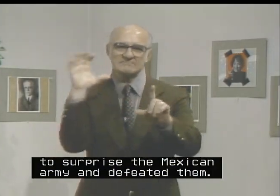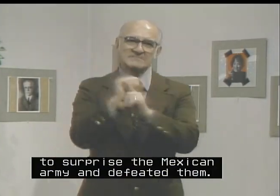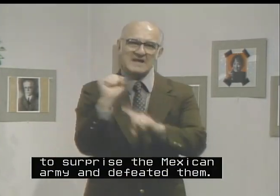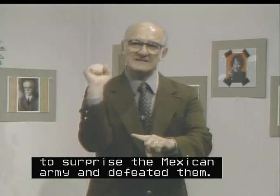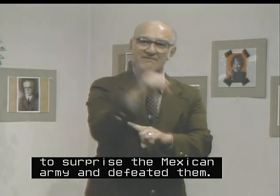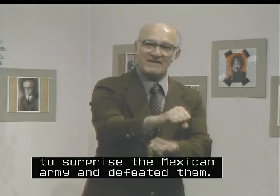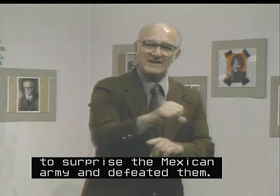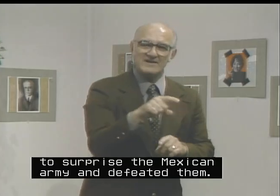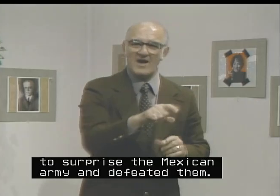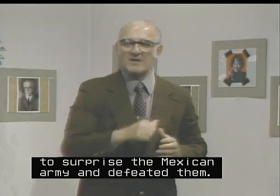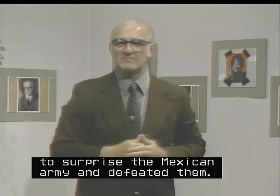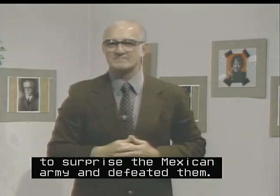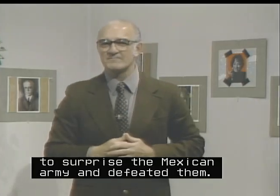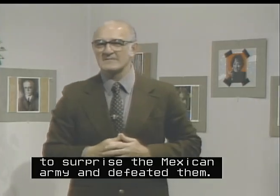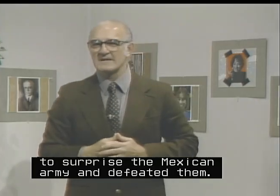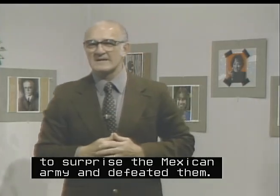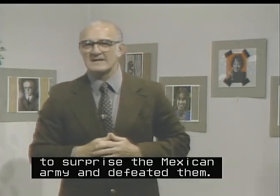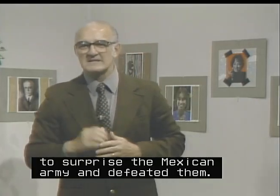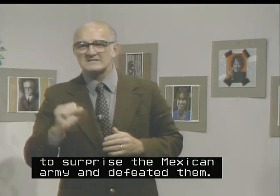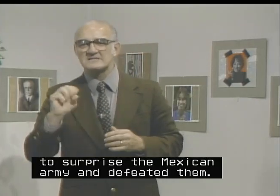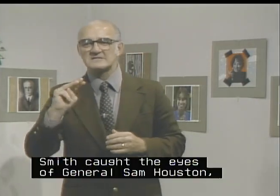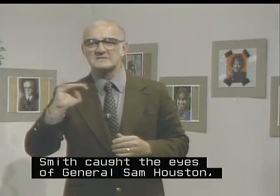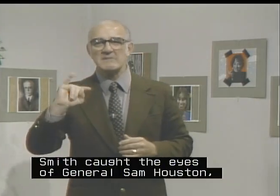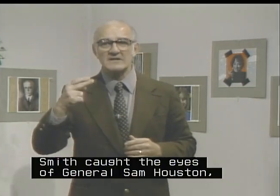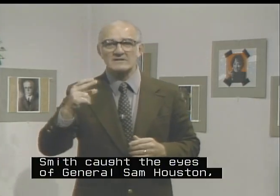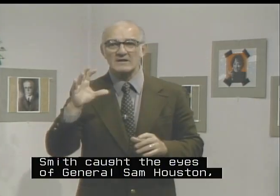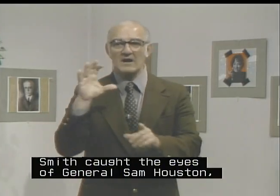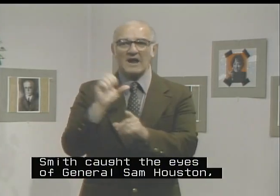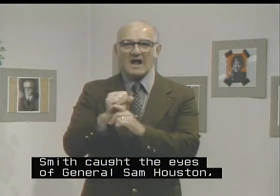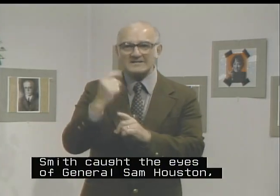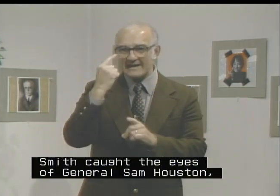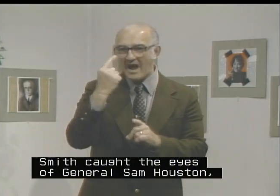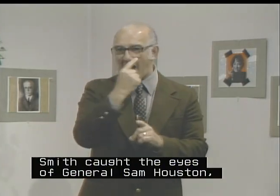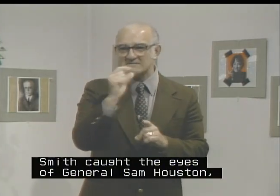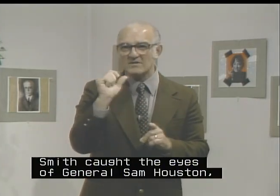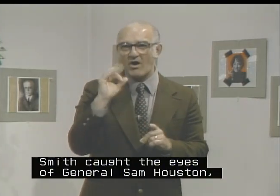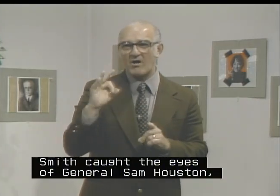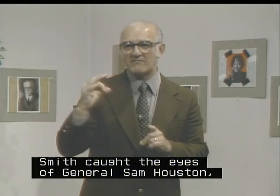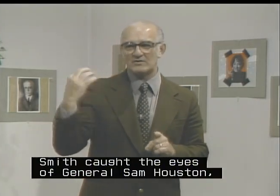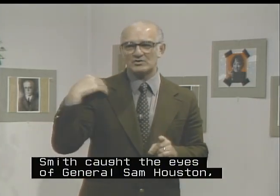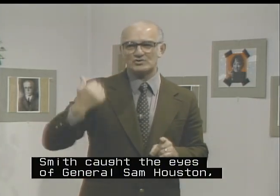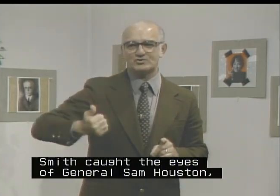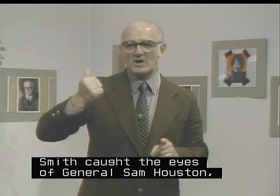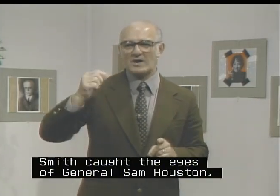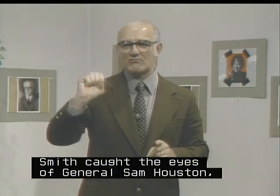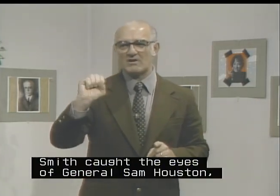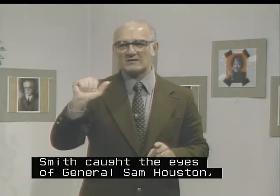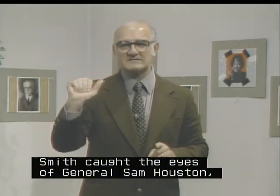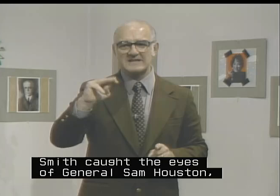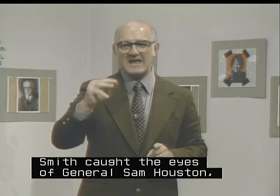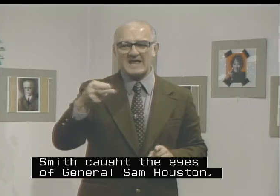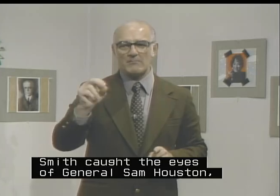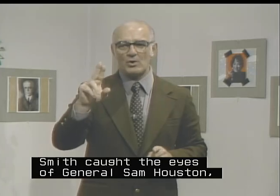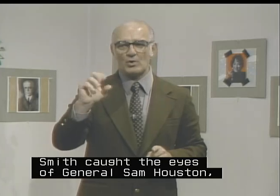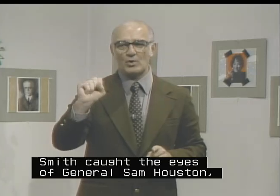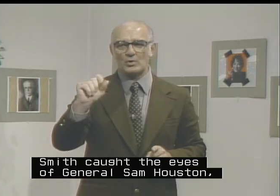and defeated them. Smith got the eyes of General Sam